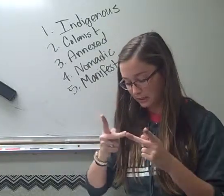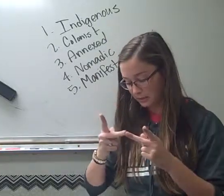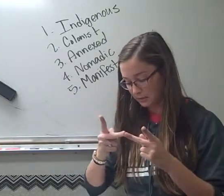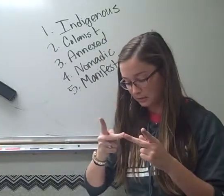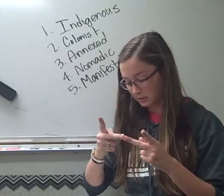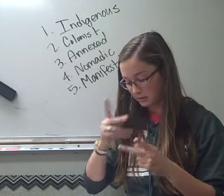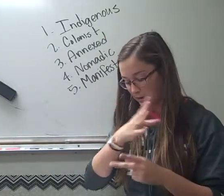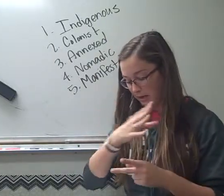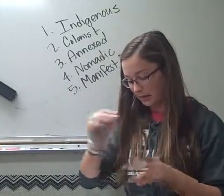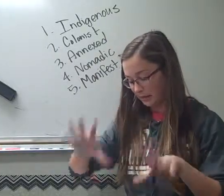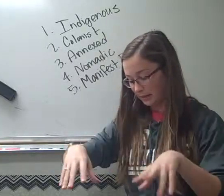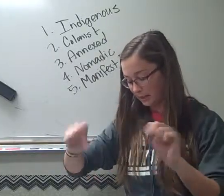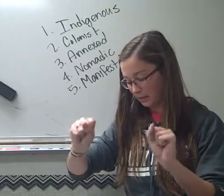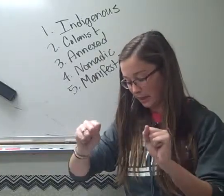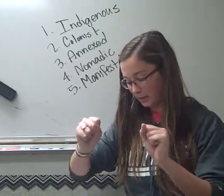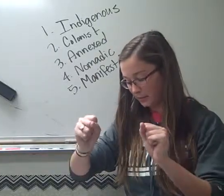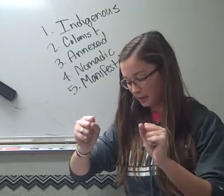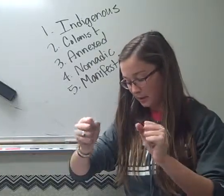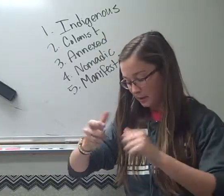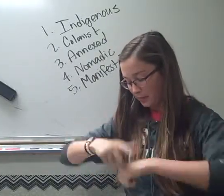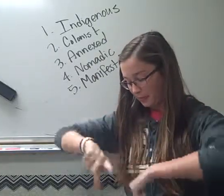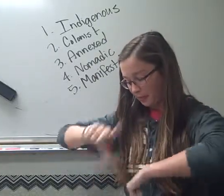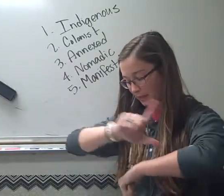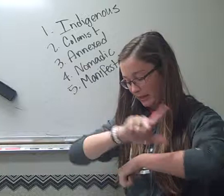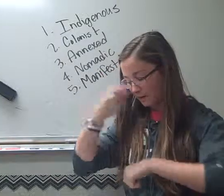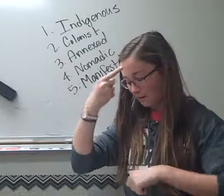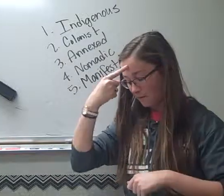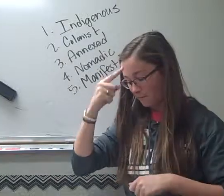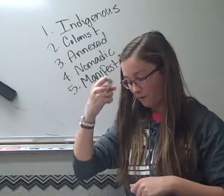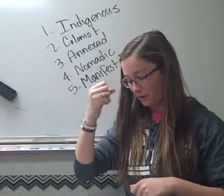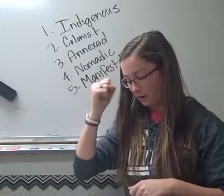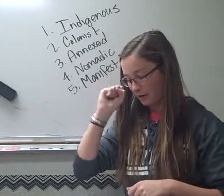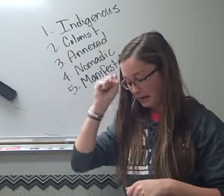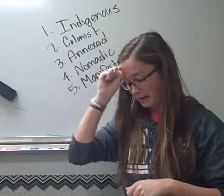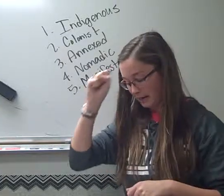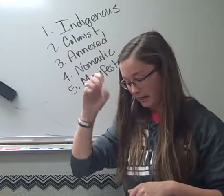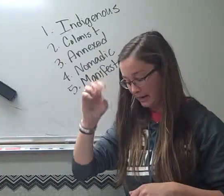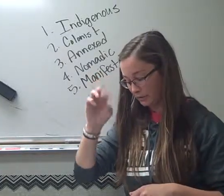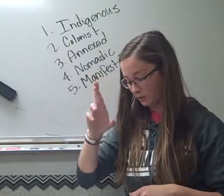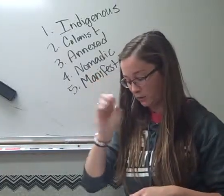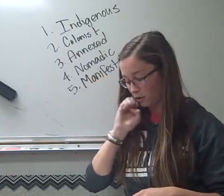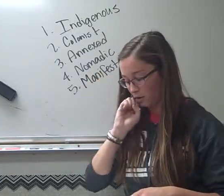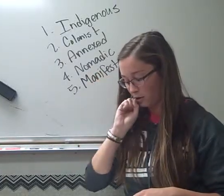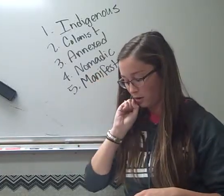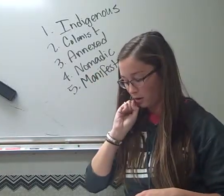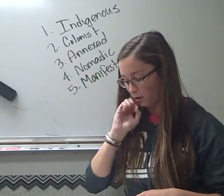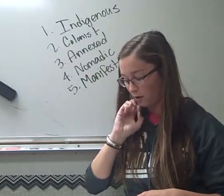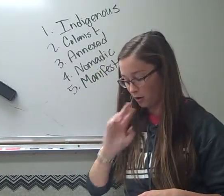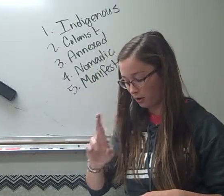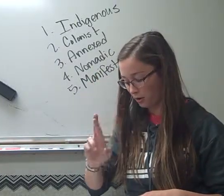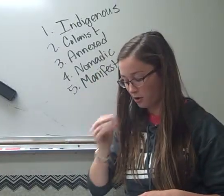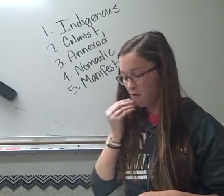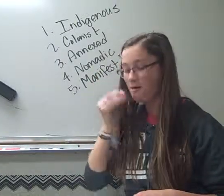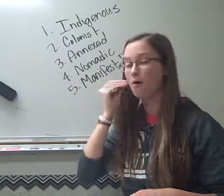place and claim the land for his or her